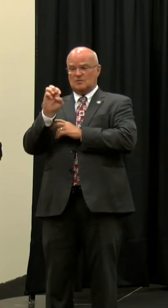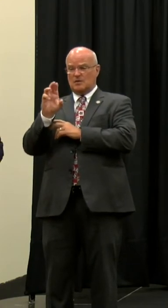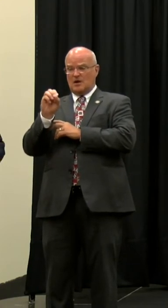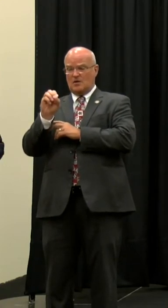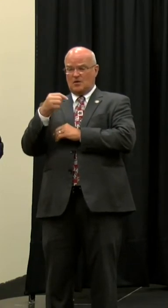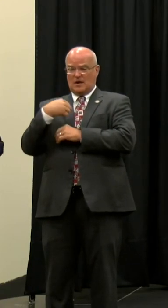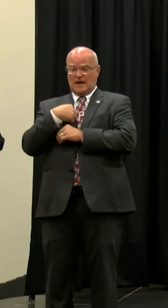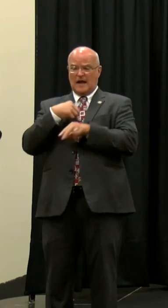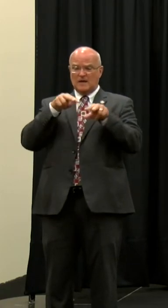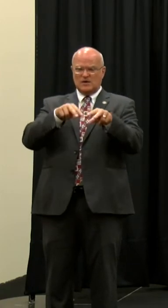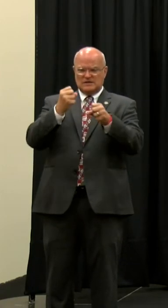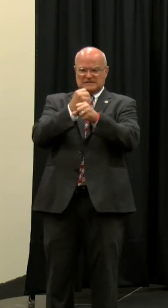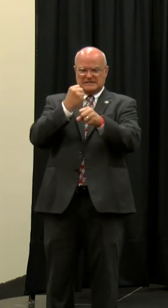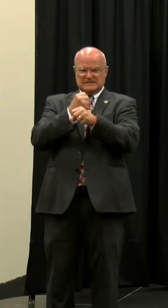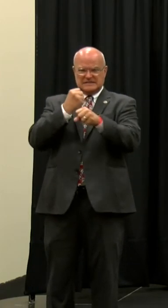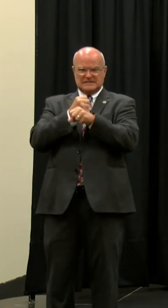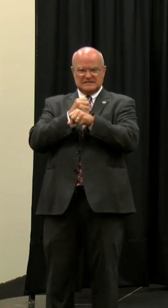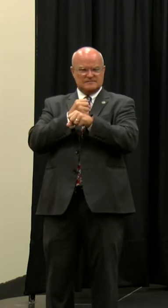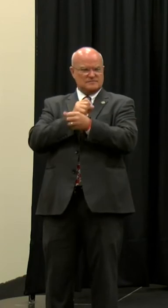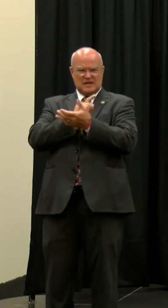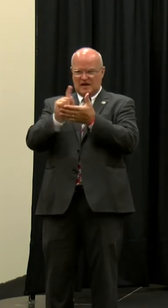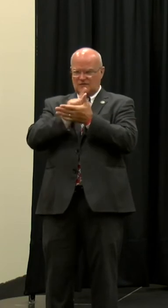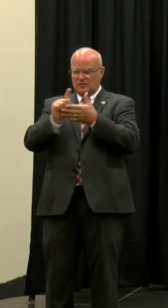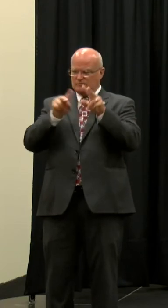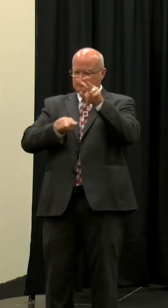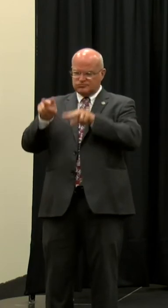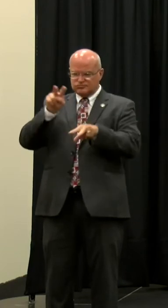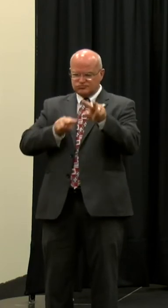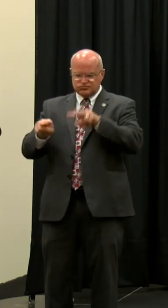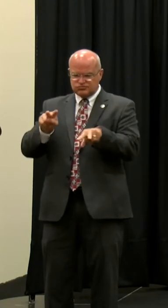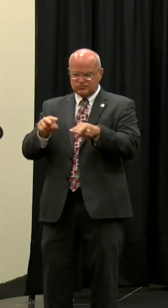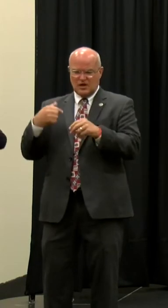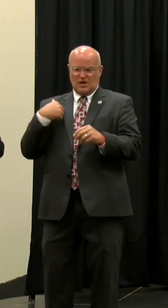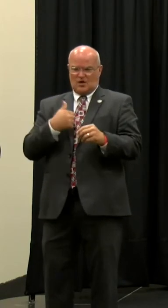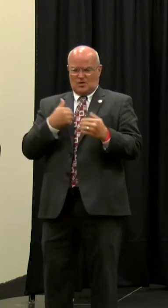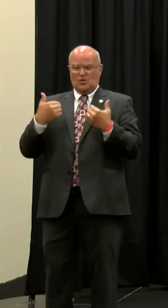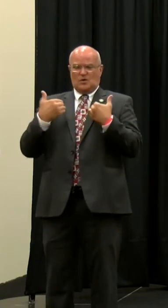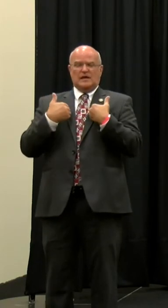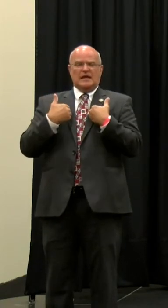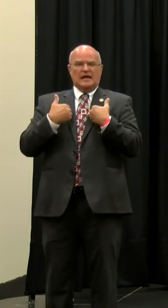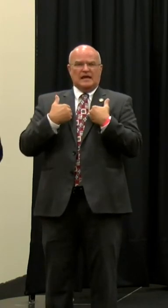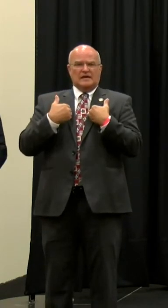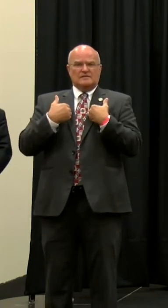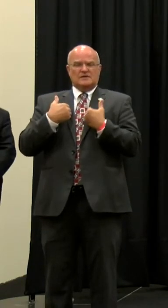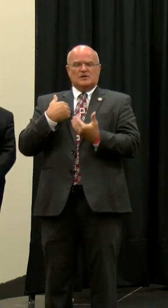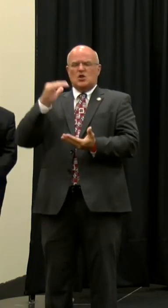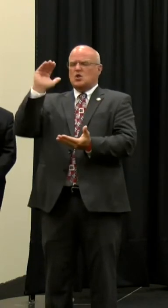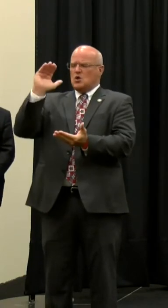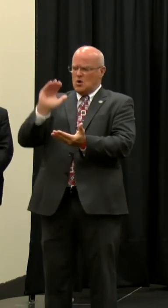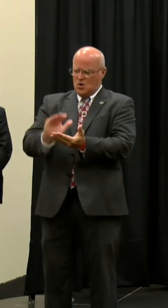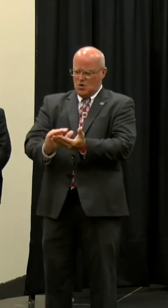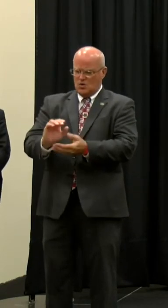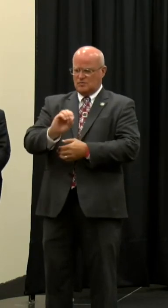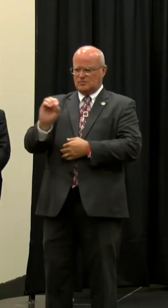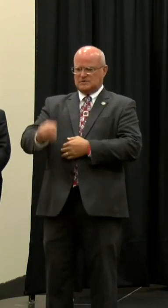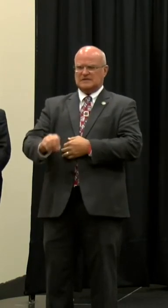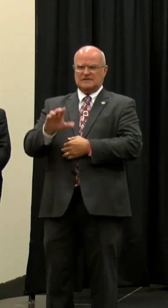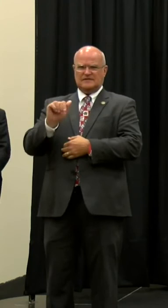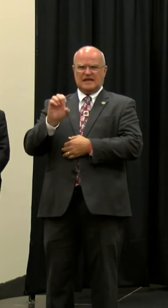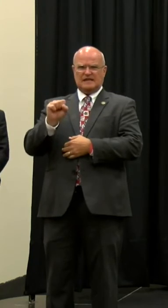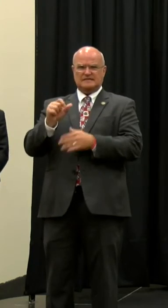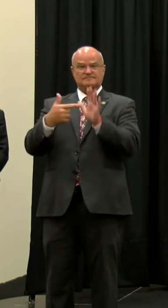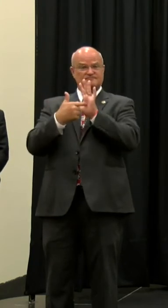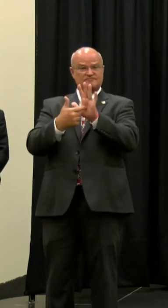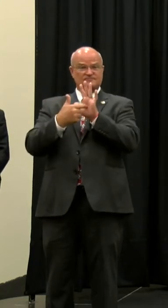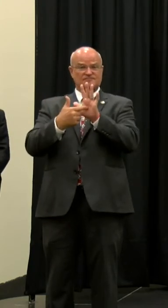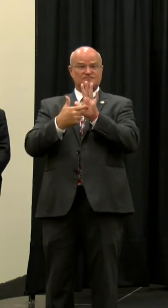at the statistics again, which we look at every week, and we have a very low percent of cases. For